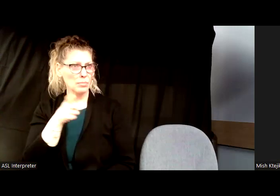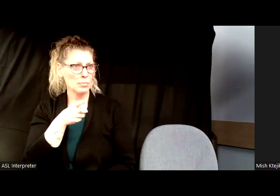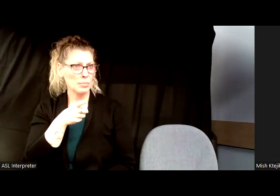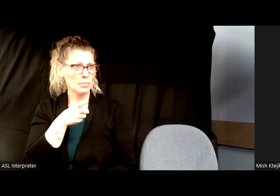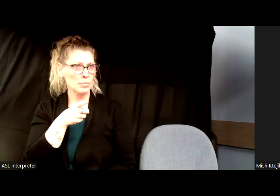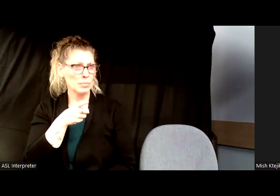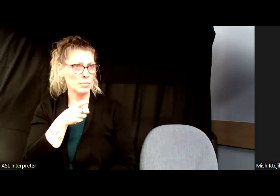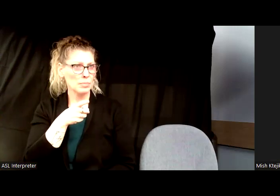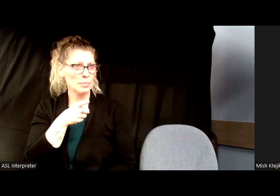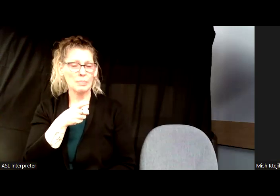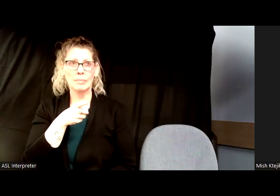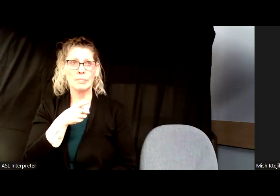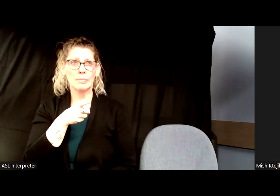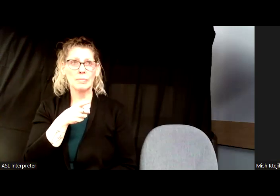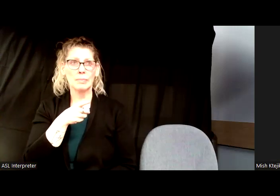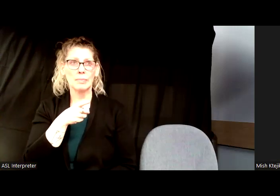question?